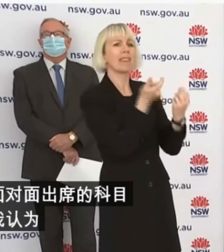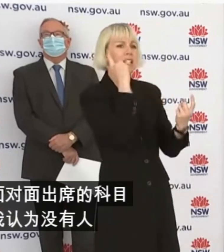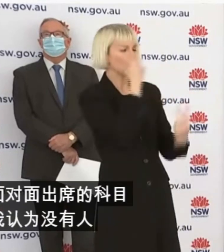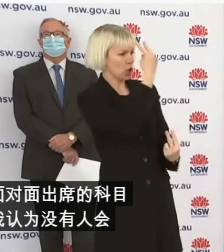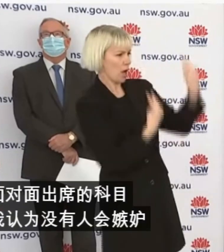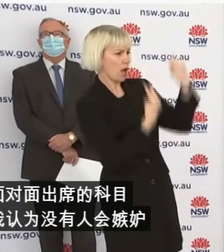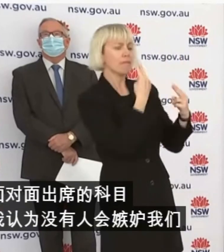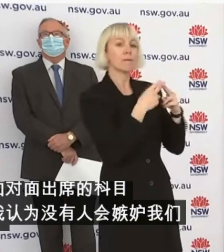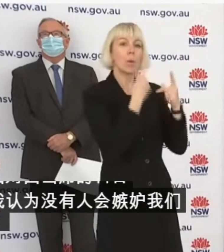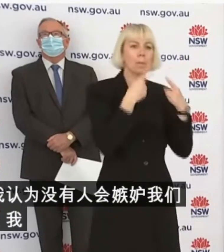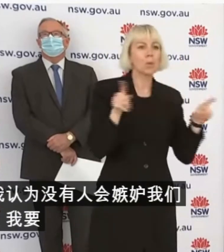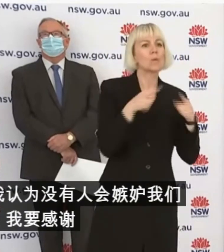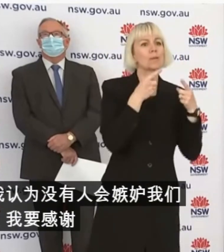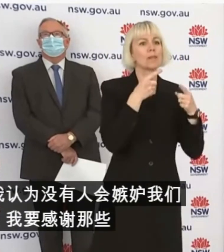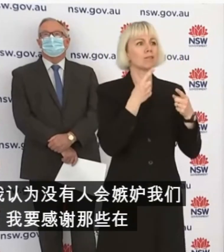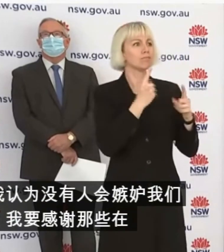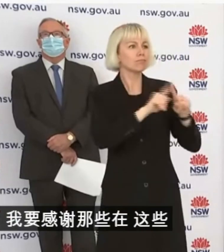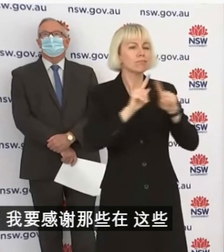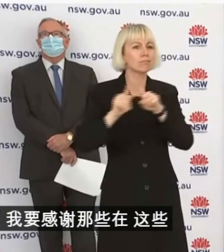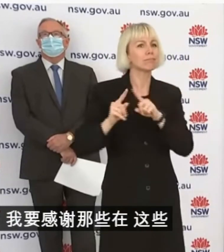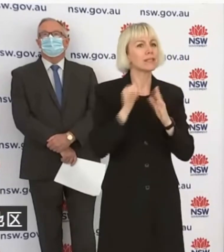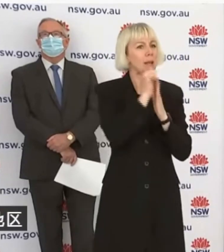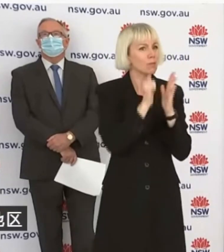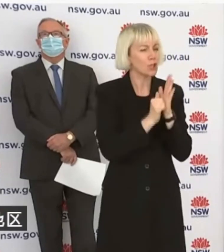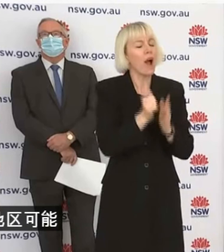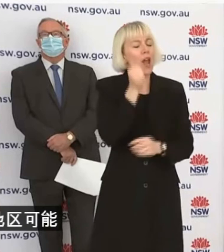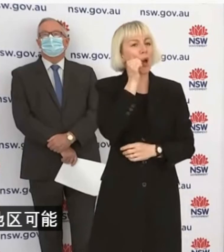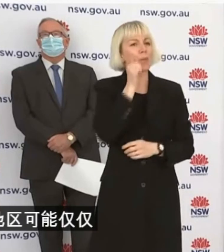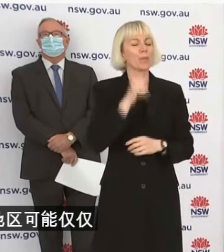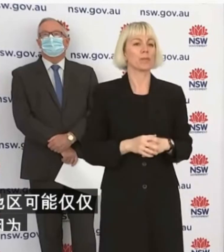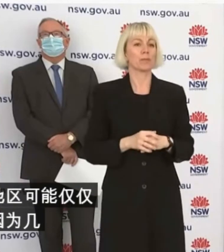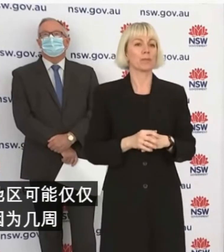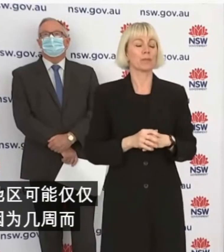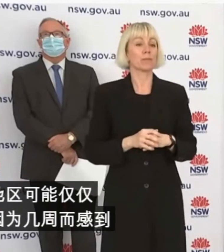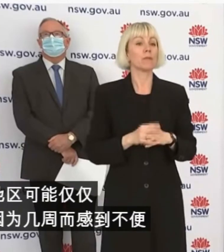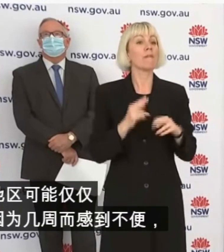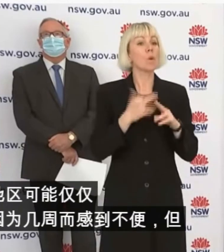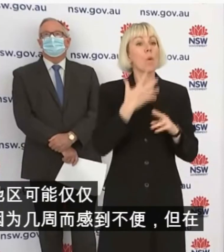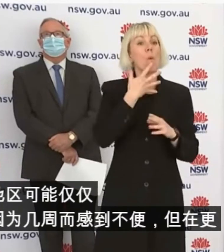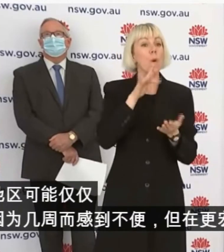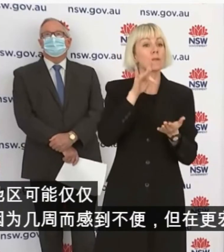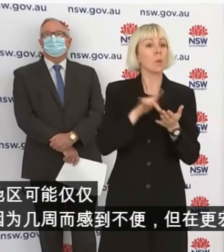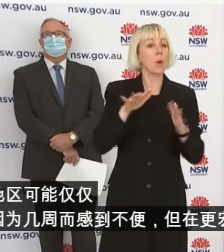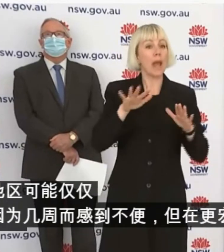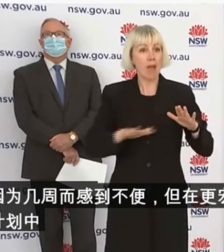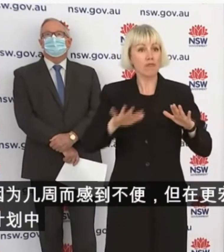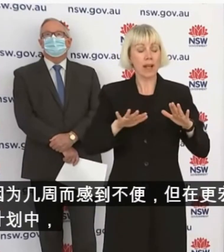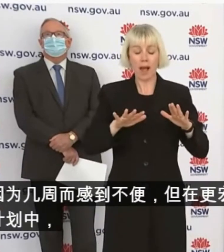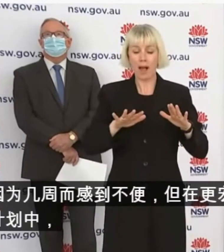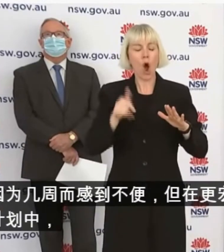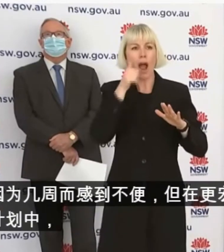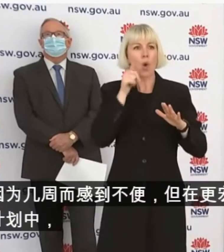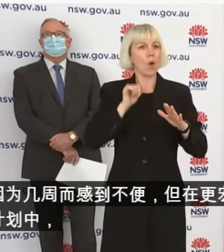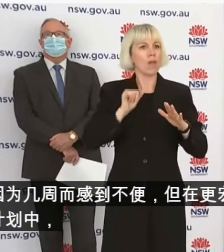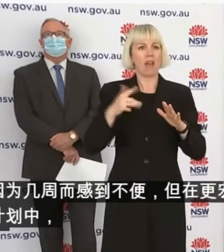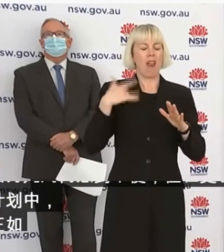don't think anyone would begrudge us that. And I want to thank people in the regions who may have been inconvenienced just for a couple of weeks. But in the grander scheme of